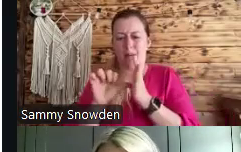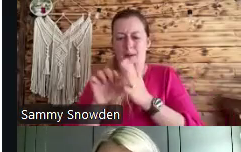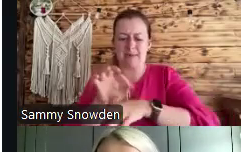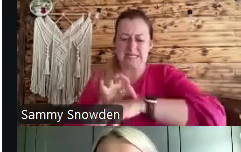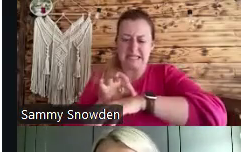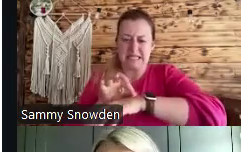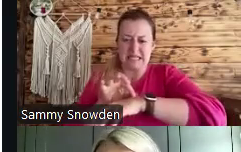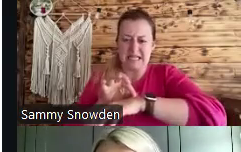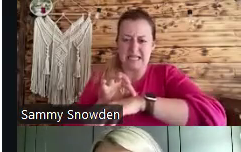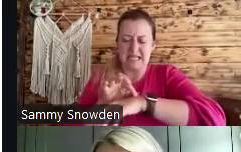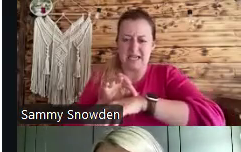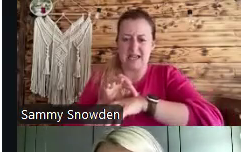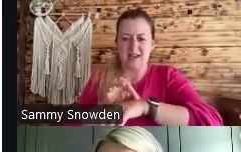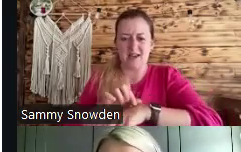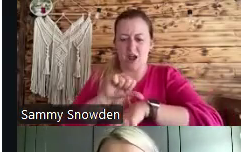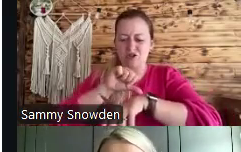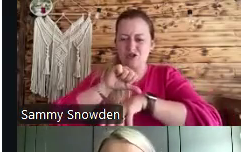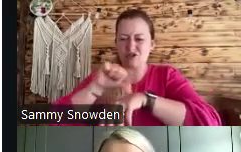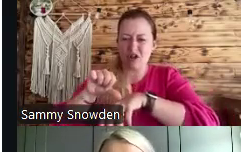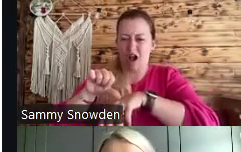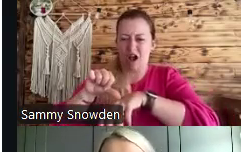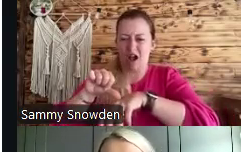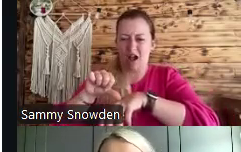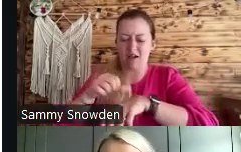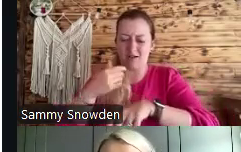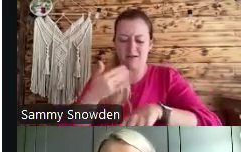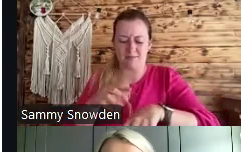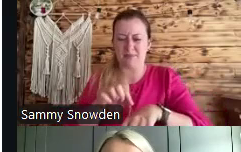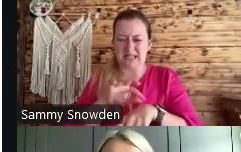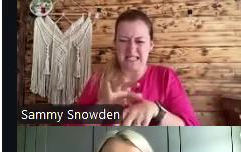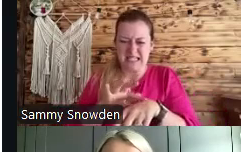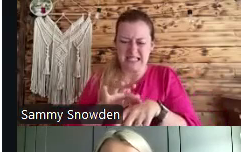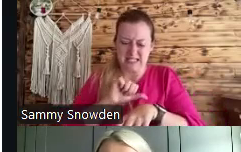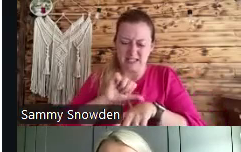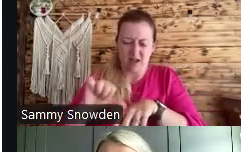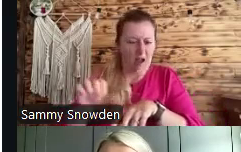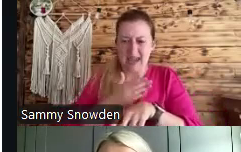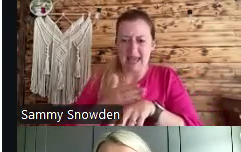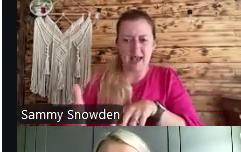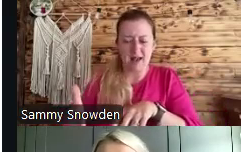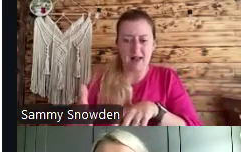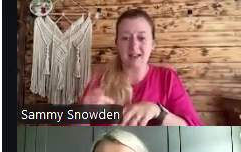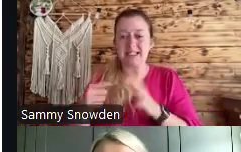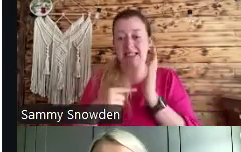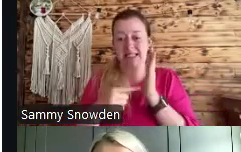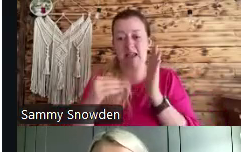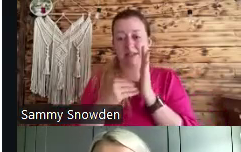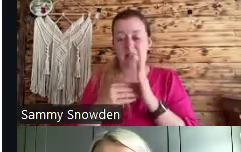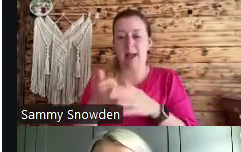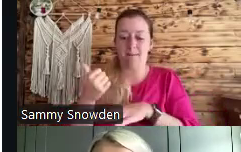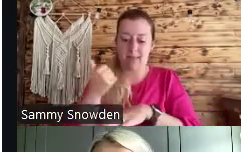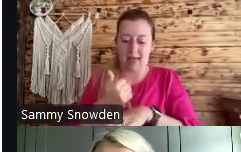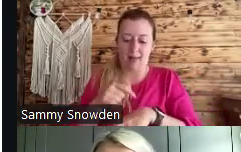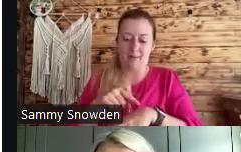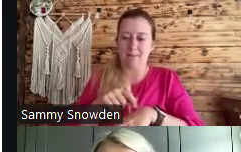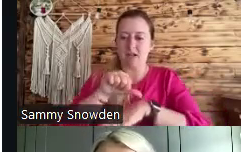eat scar tissue and things like that. So we really need enzymes. If we've got a skin issue, or maybe got a scar that's